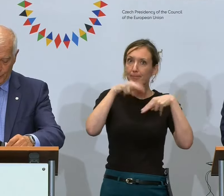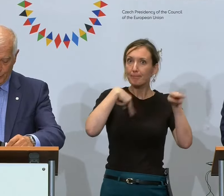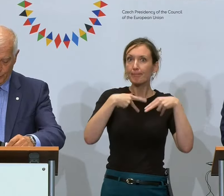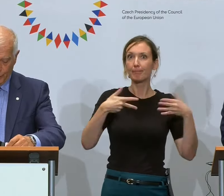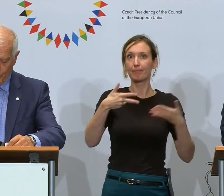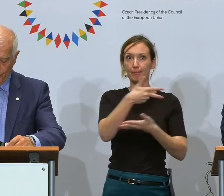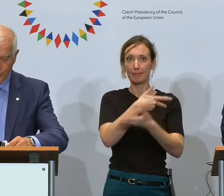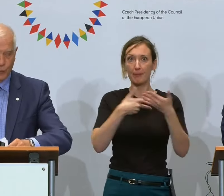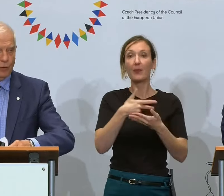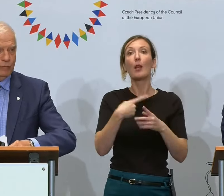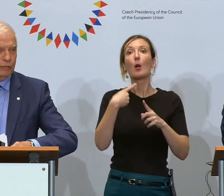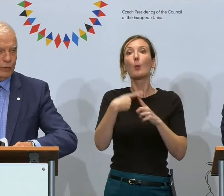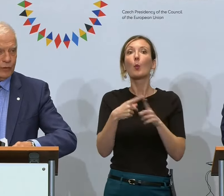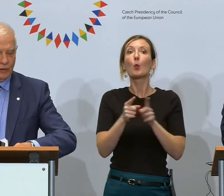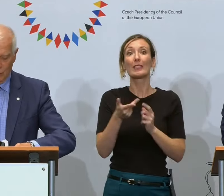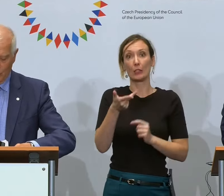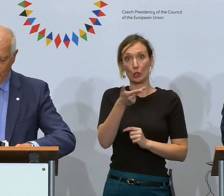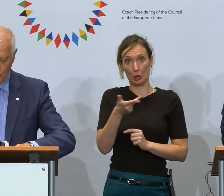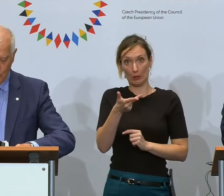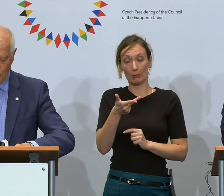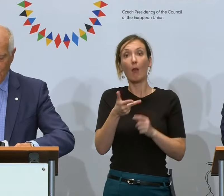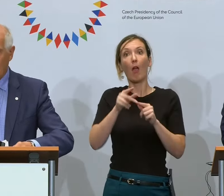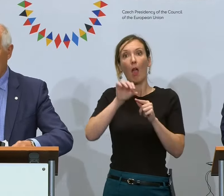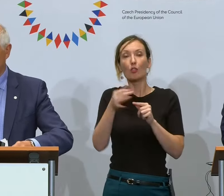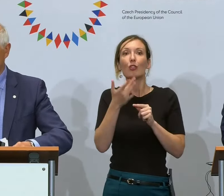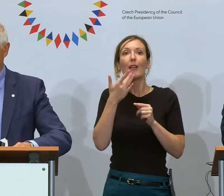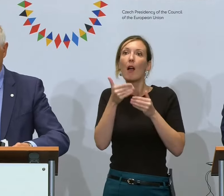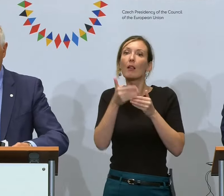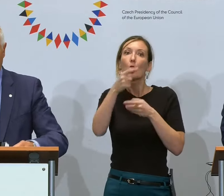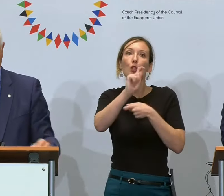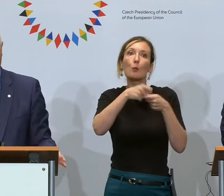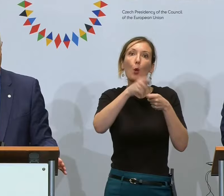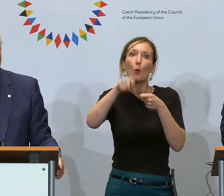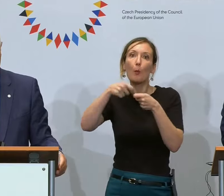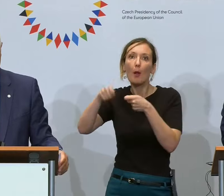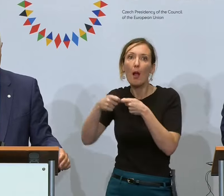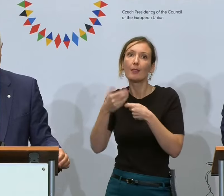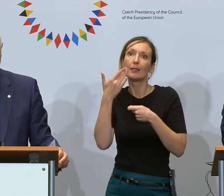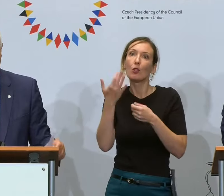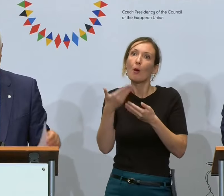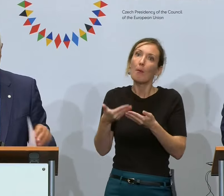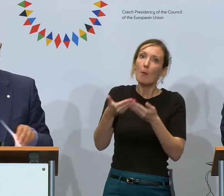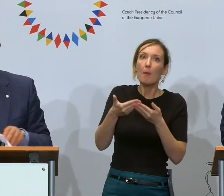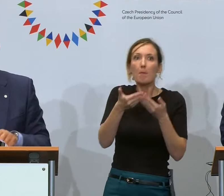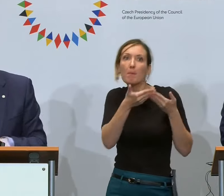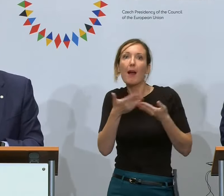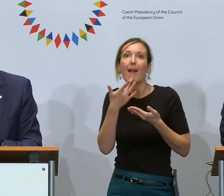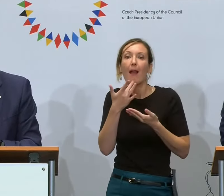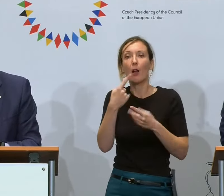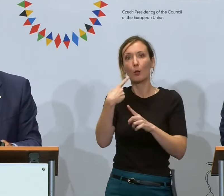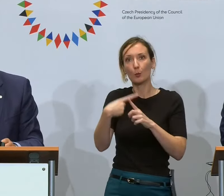our ESNERD partners to reinforce integration and cooperation with the European Union.